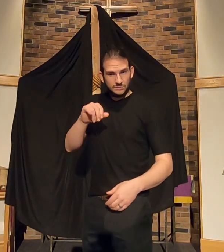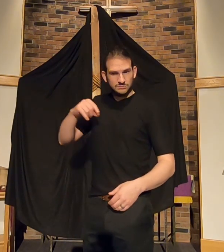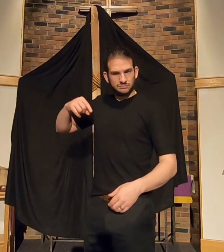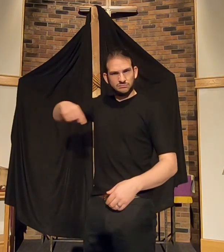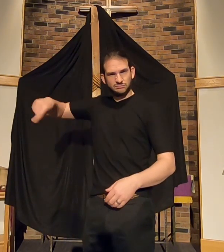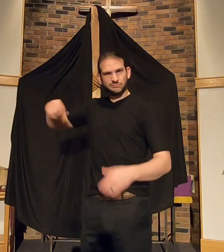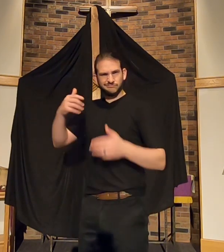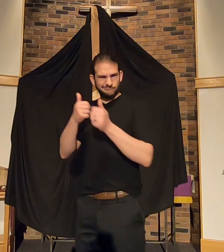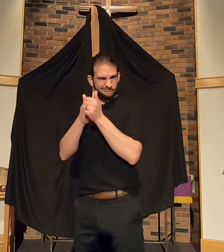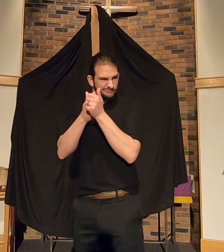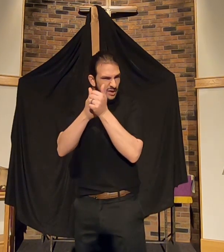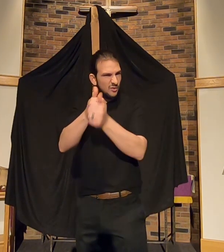But even before this,